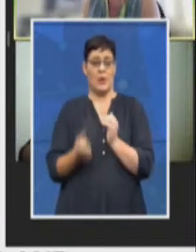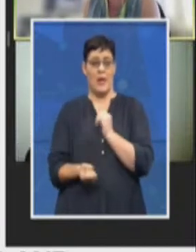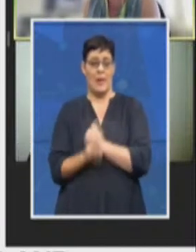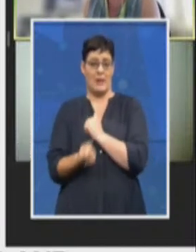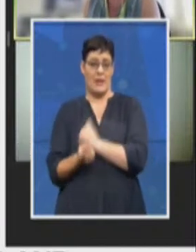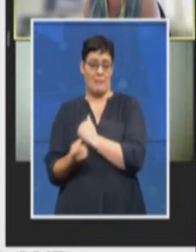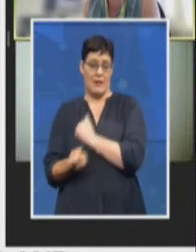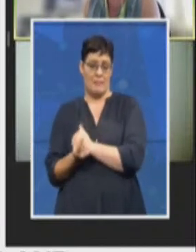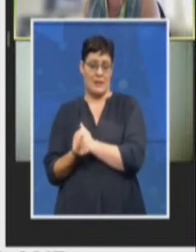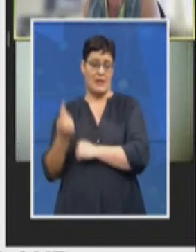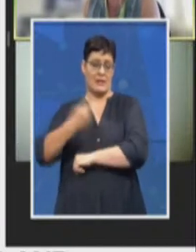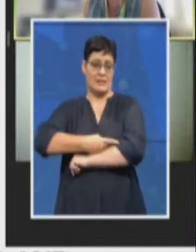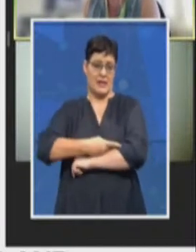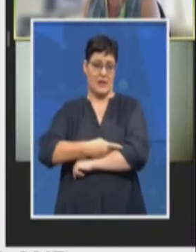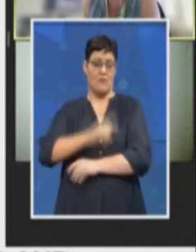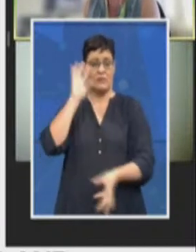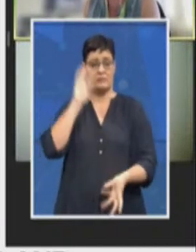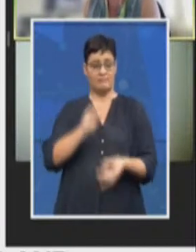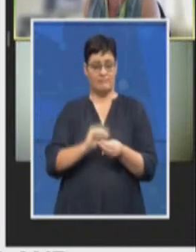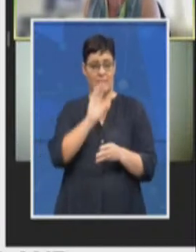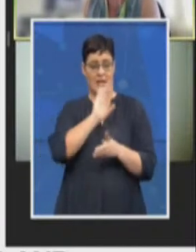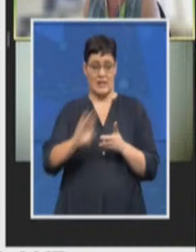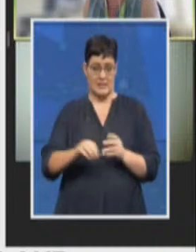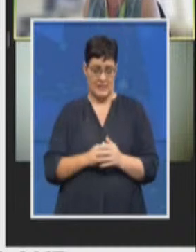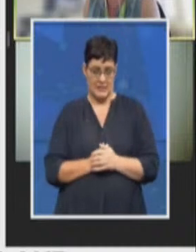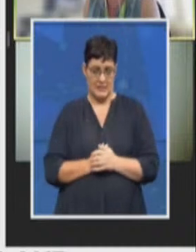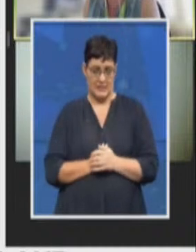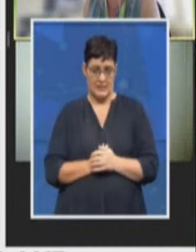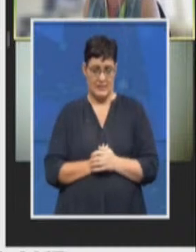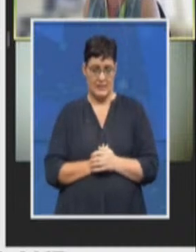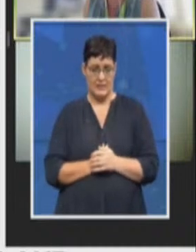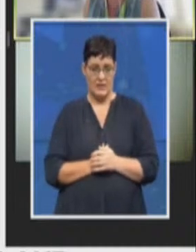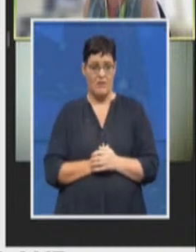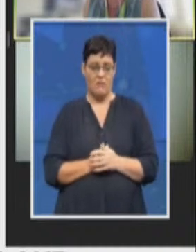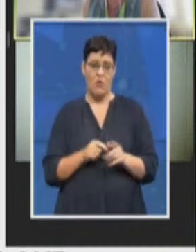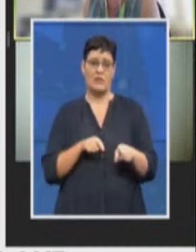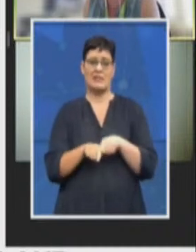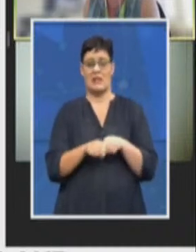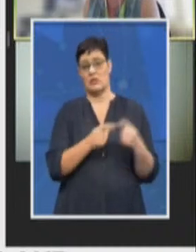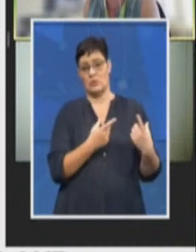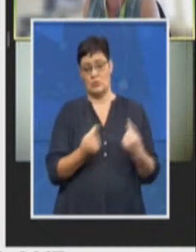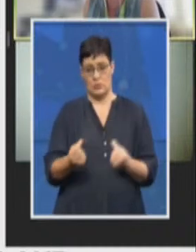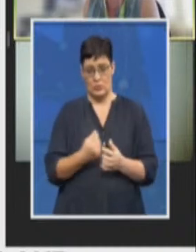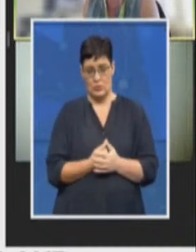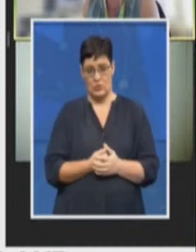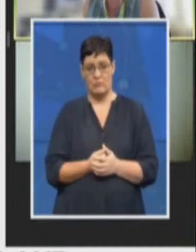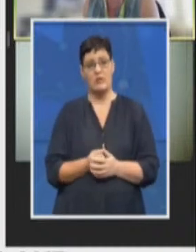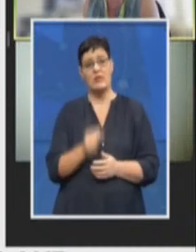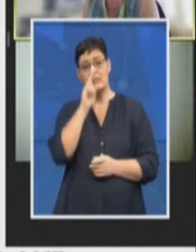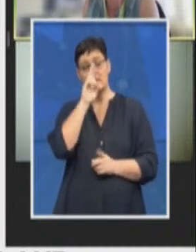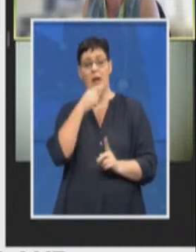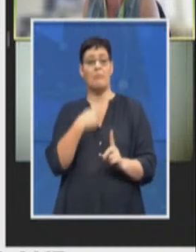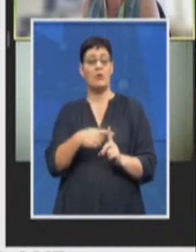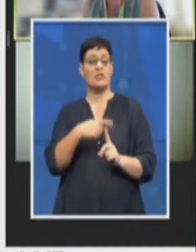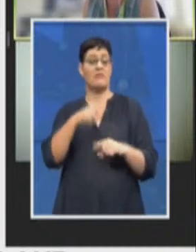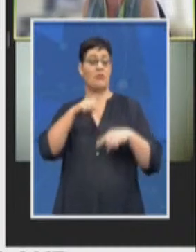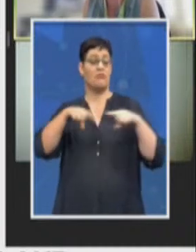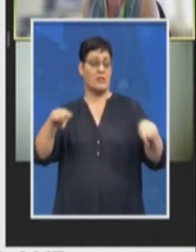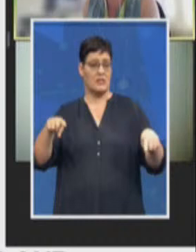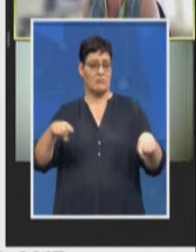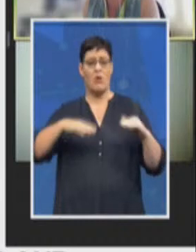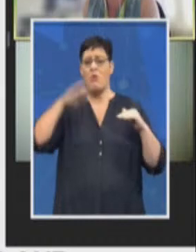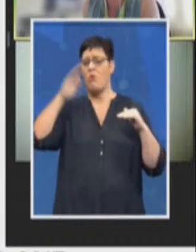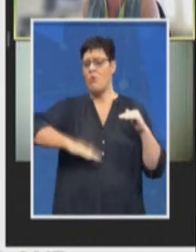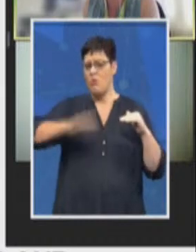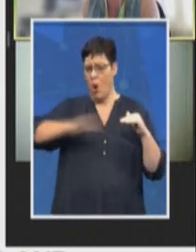cases of tests that were done. And you can see our positivity rates were also at the lowest that we had ever seen, since